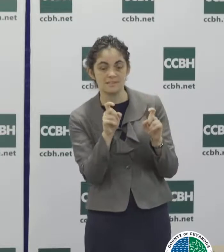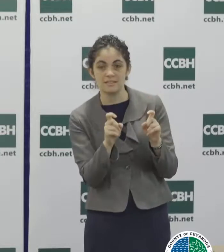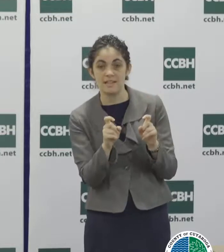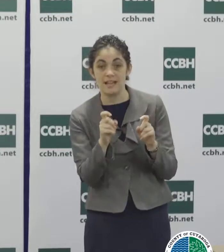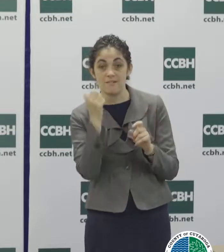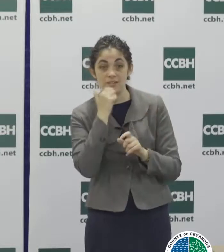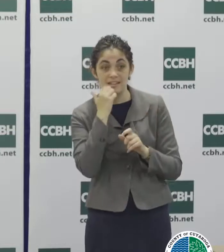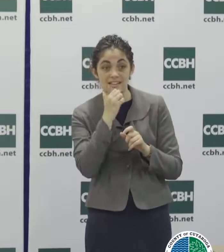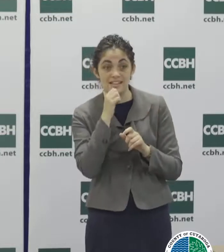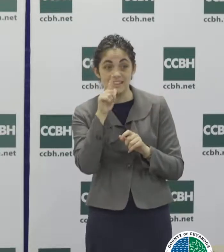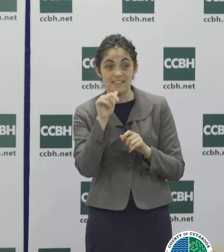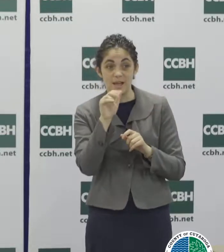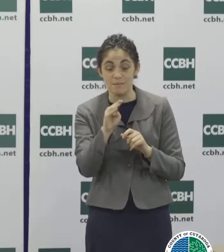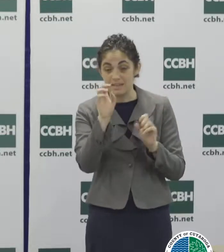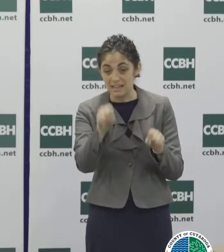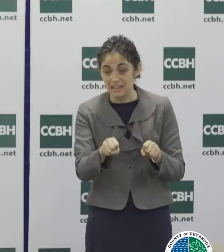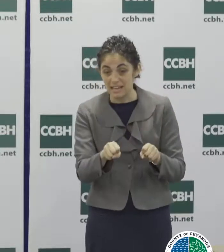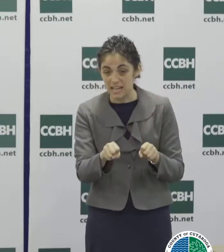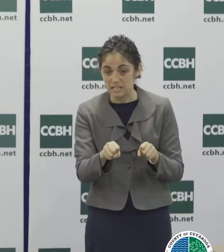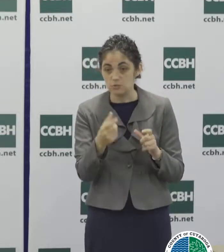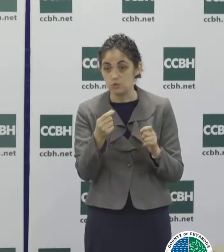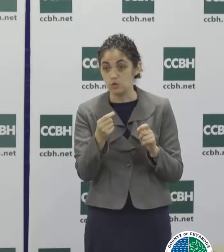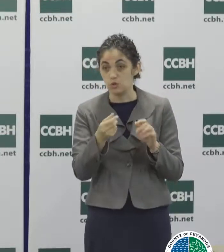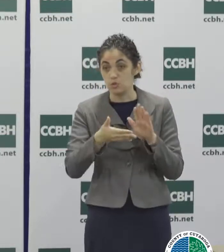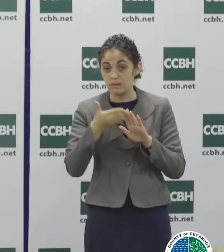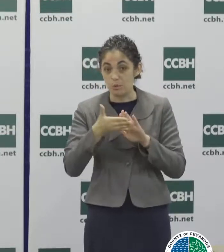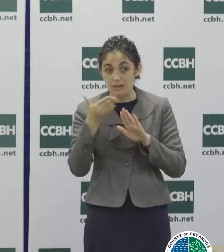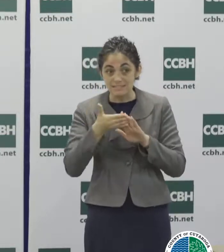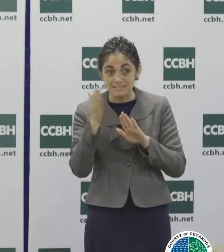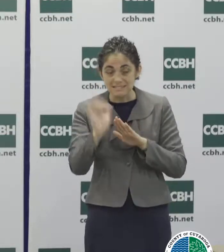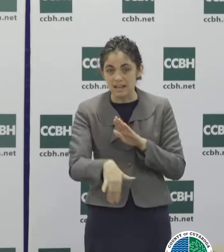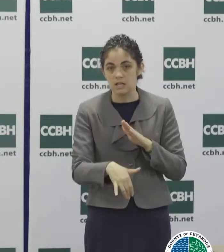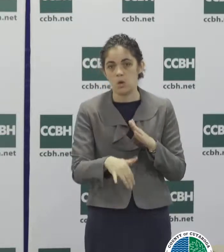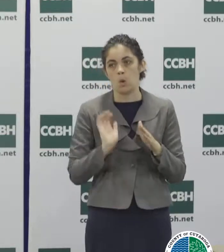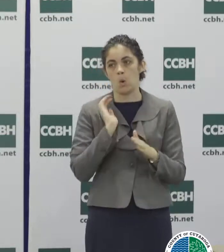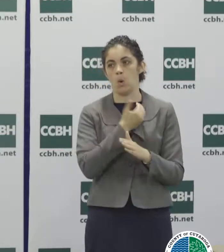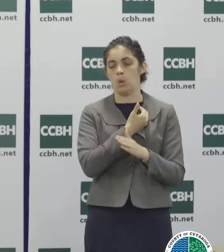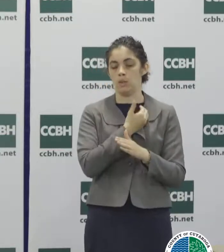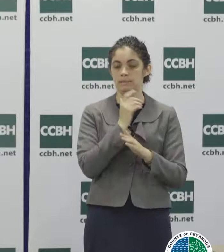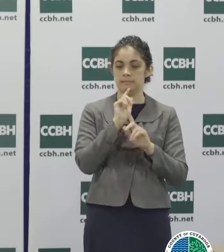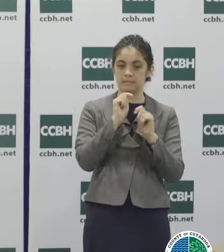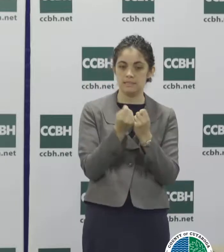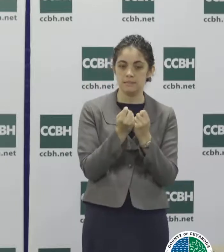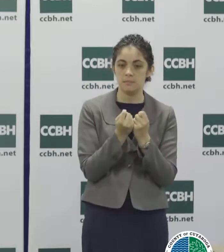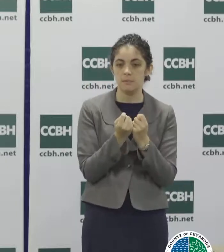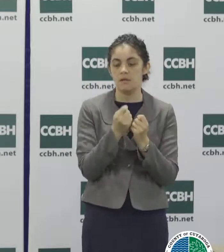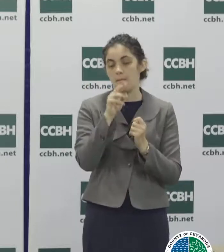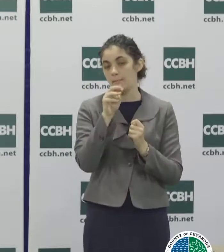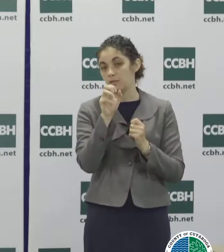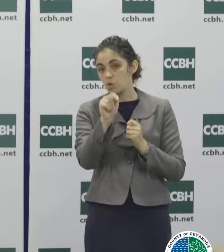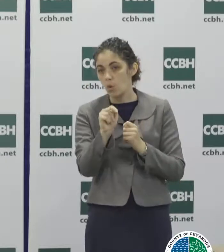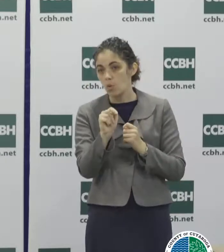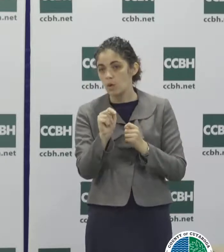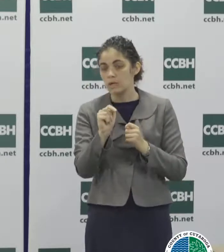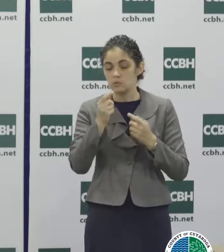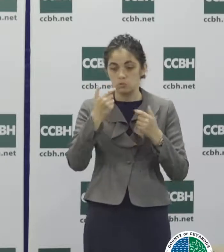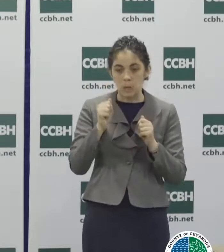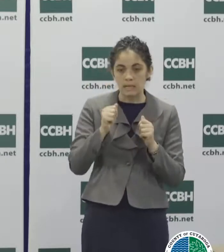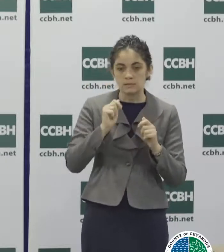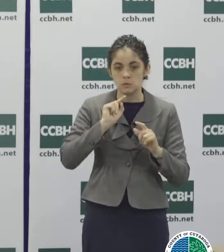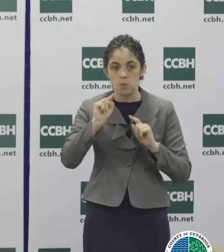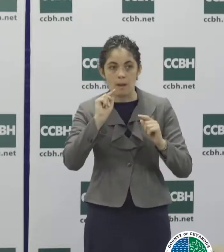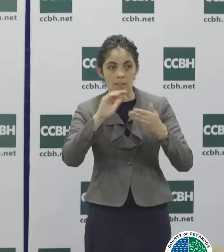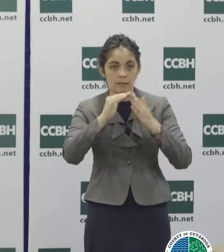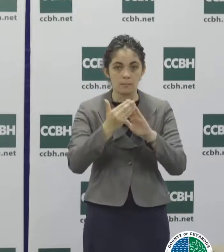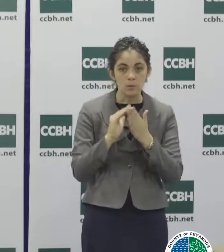per day that the labs can actually physically run, and so our teams are mobilized, Metro Health is mobilized, the other hospitals